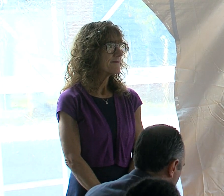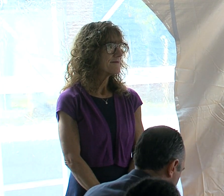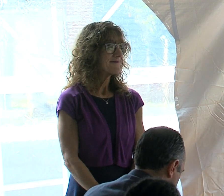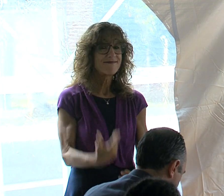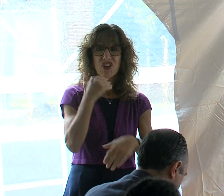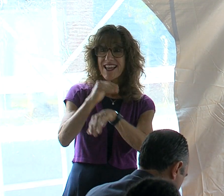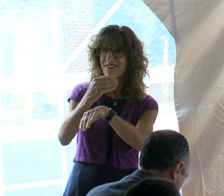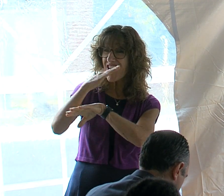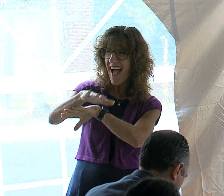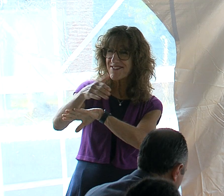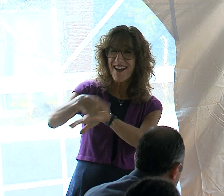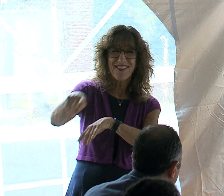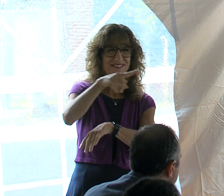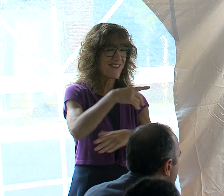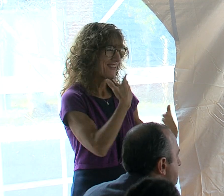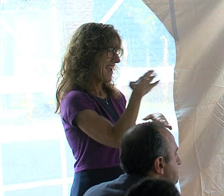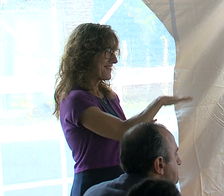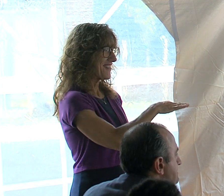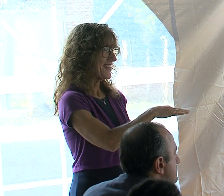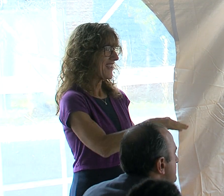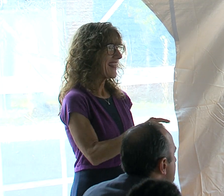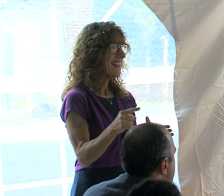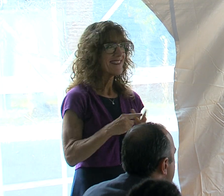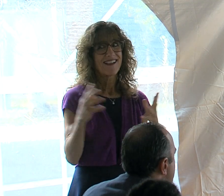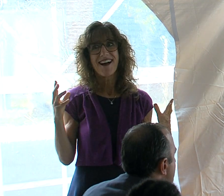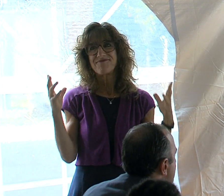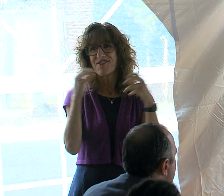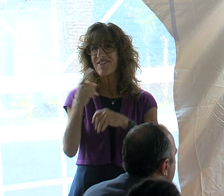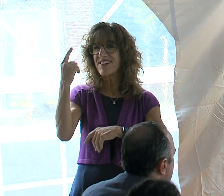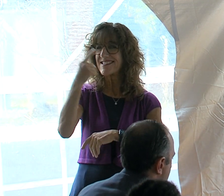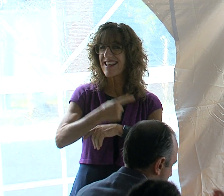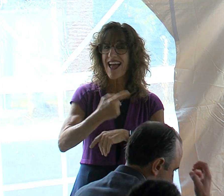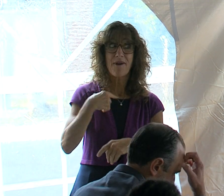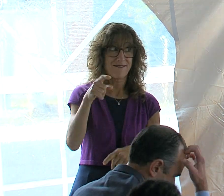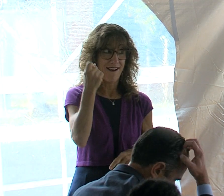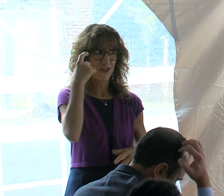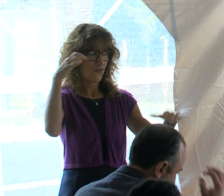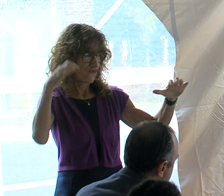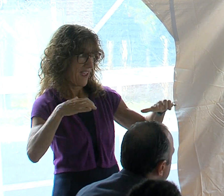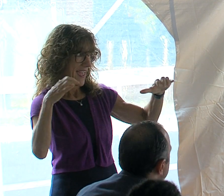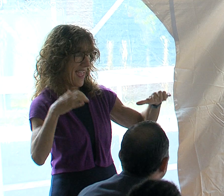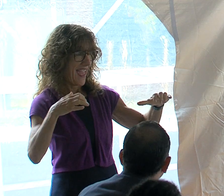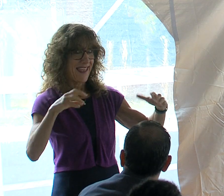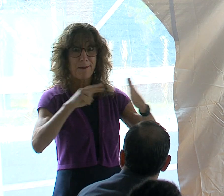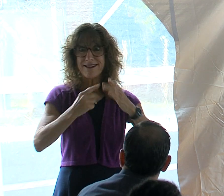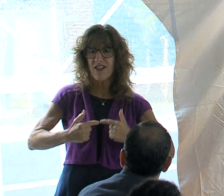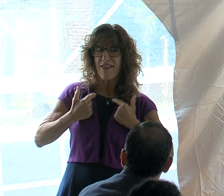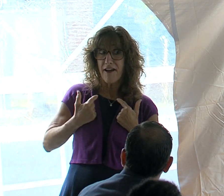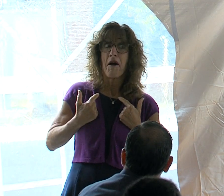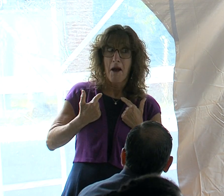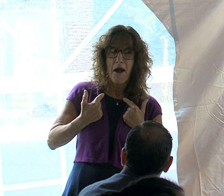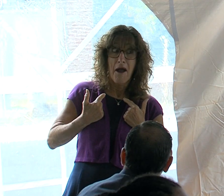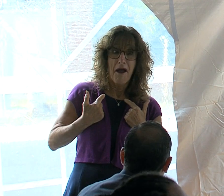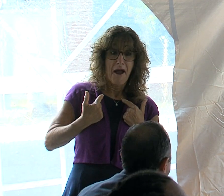Good evening, good afternoon, everyone. Good afternoon. This is a beautiful day. We have to understand that rain is life, so